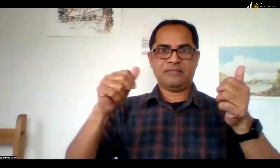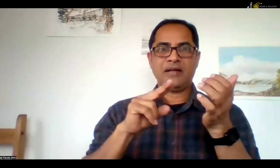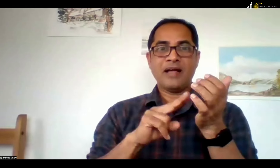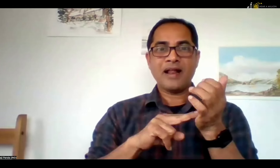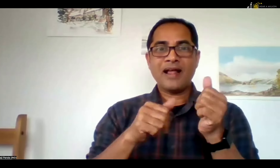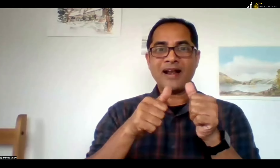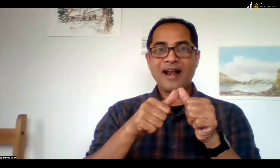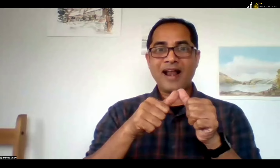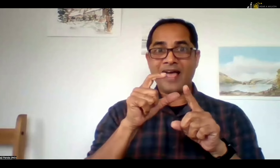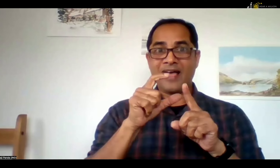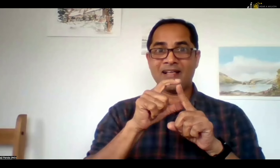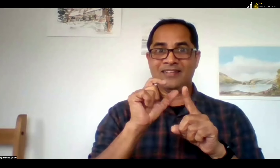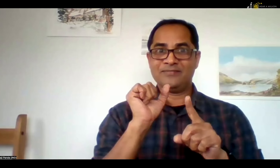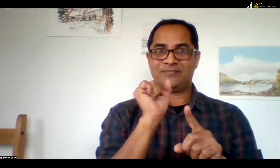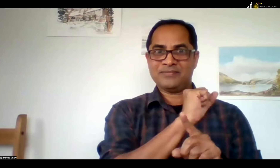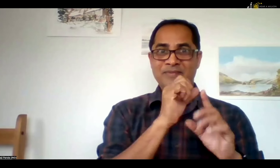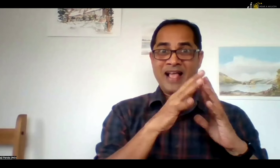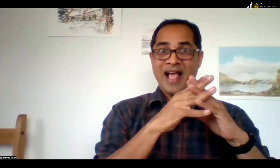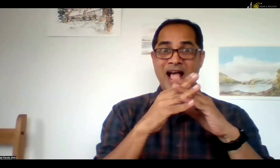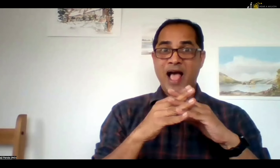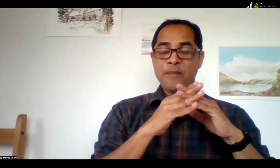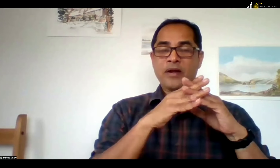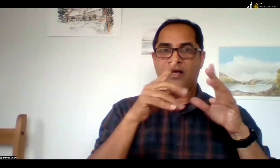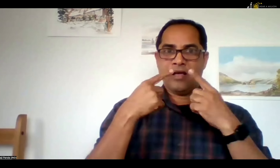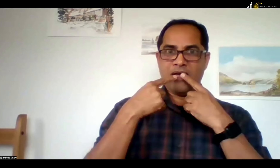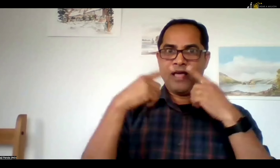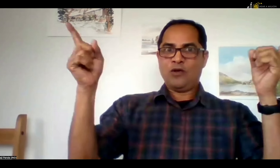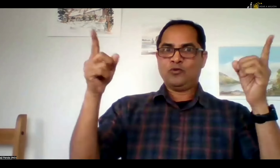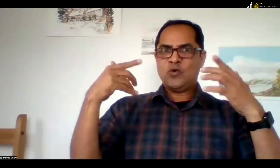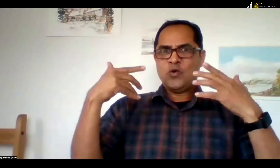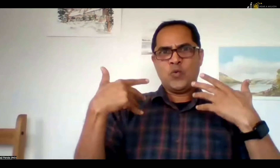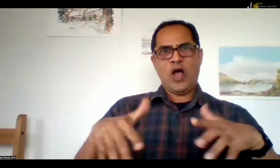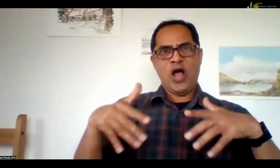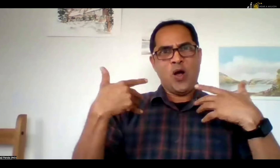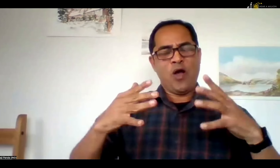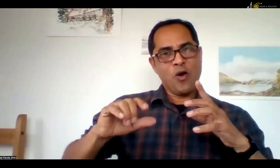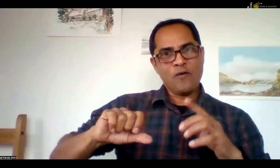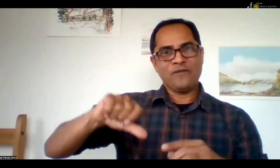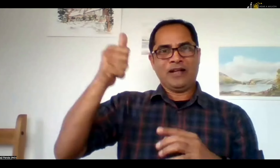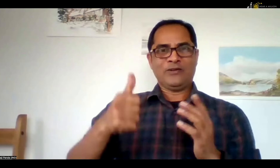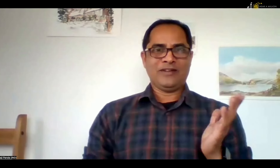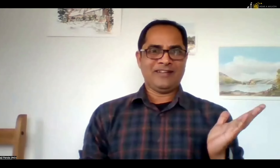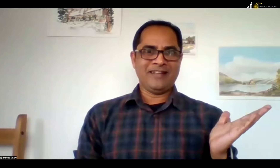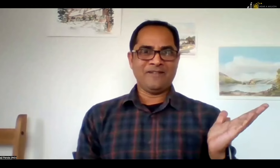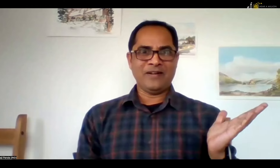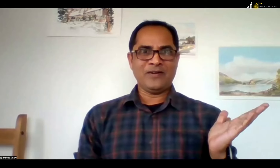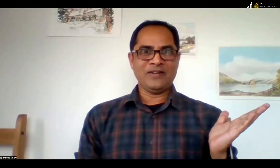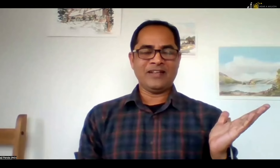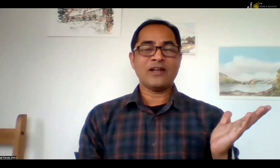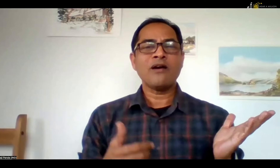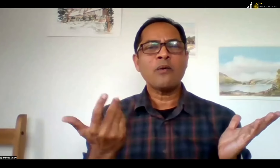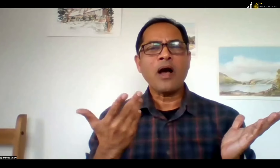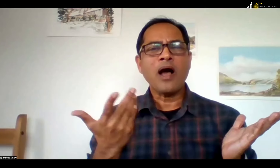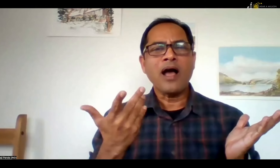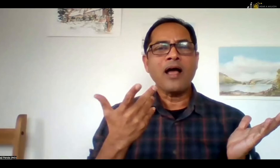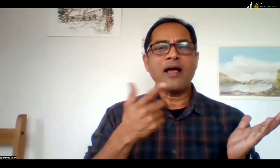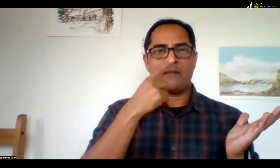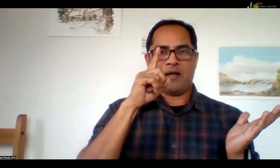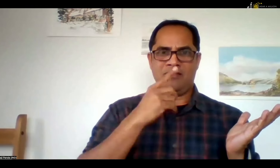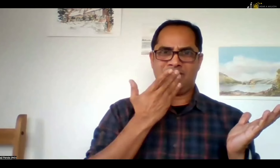in US, and the court actually ruled in favor of these parents. The National Association of the Deaf US very